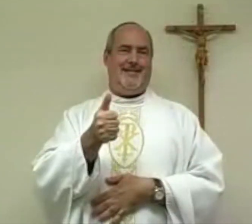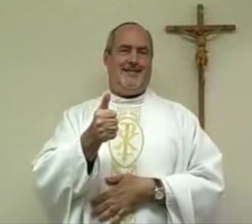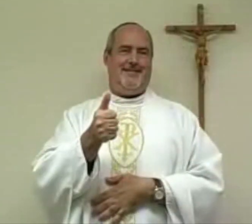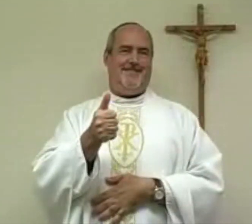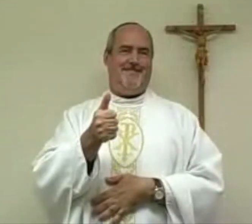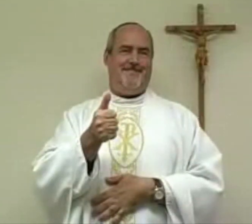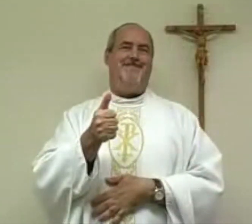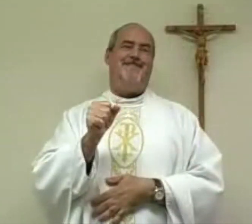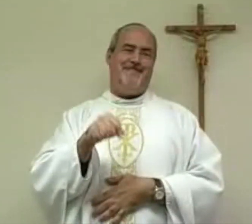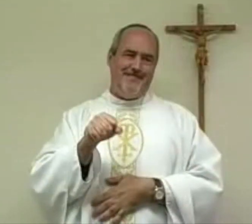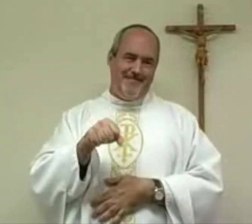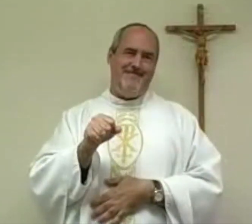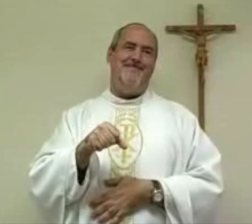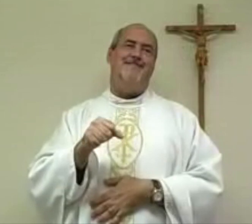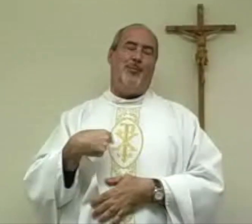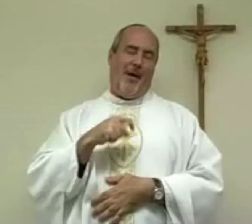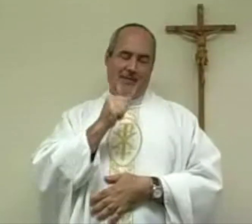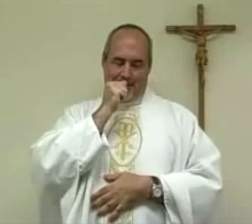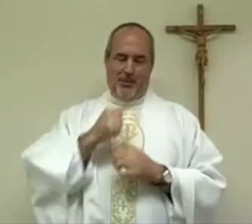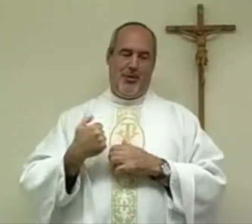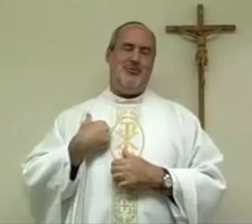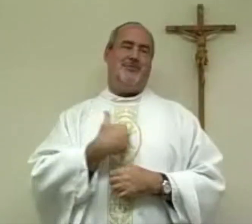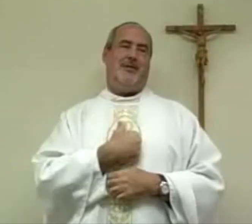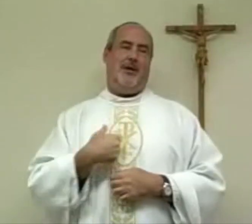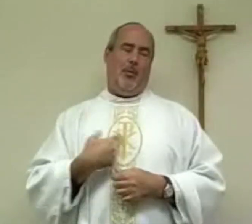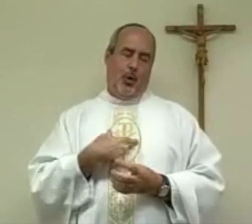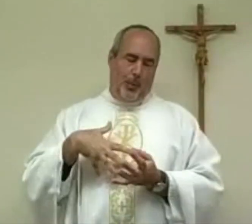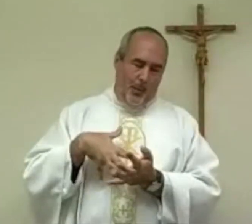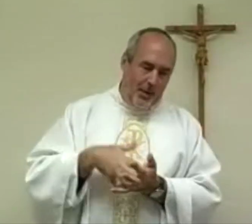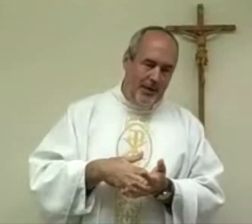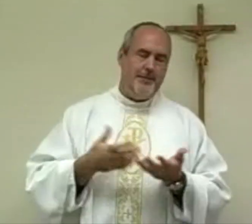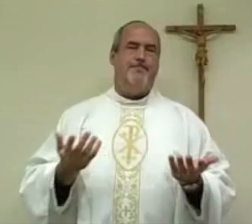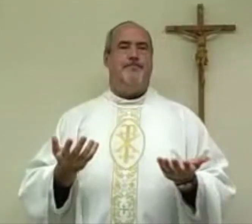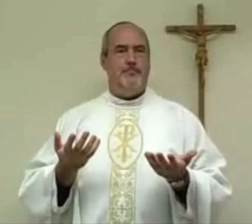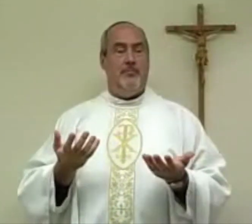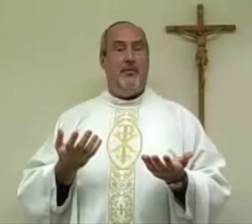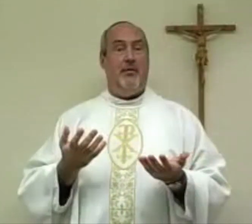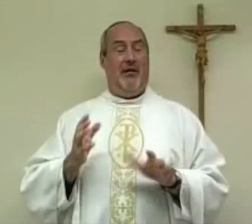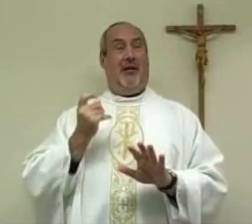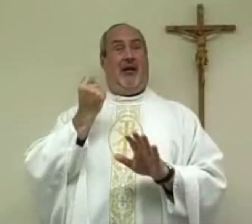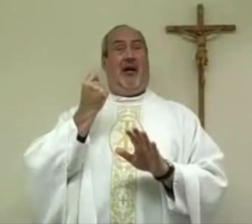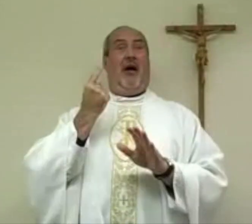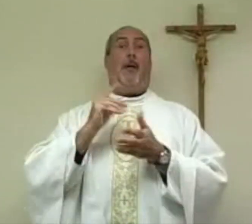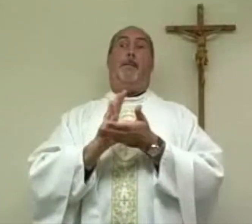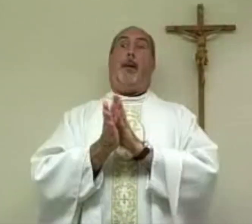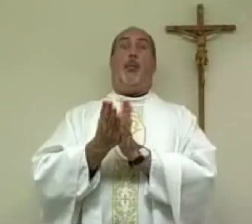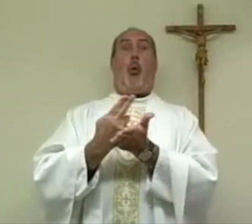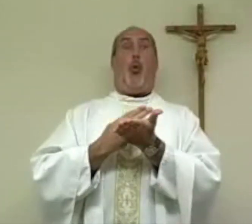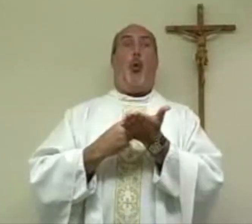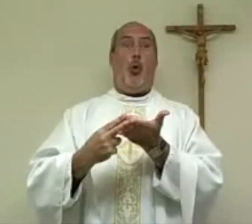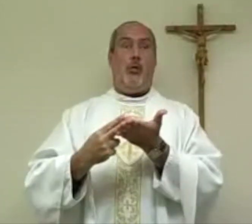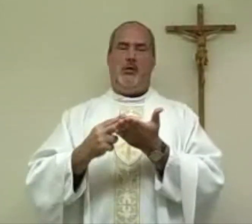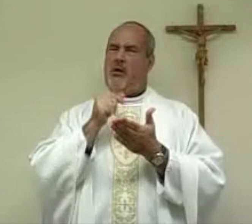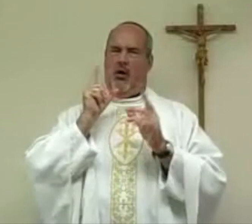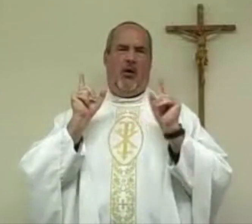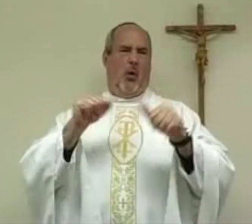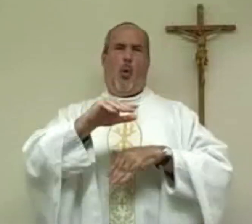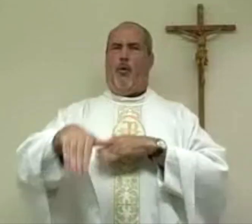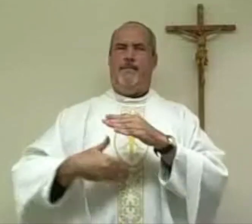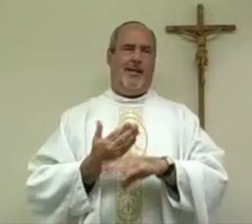importantly, to be patient with ourselves. That we have to be patient with ourselves because we are weak. Becoming